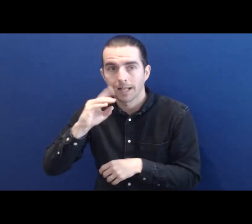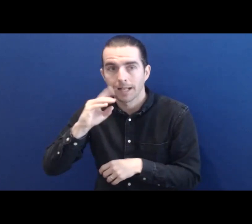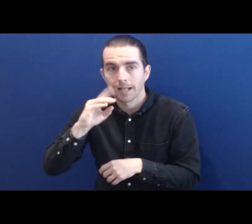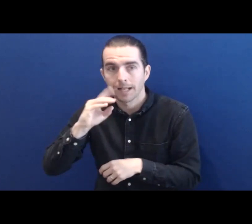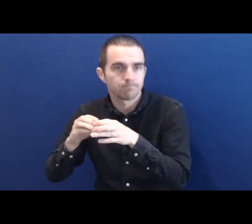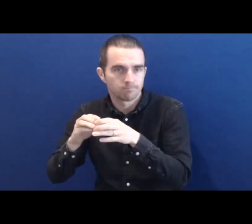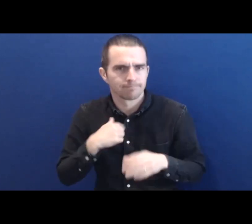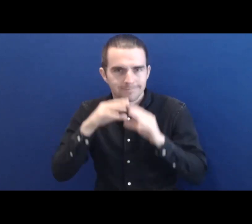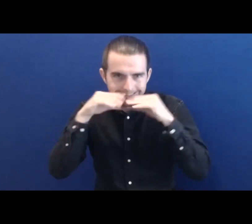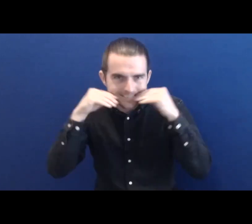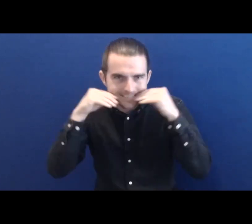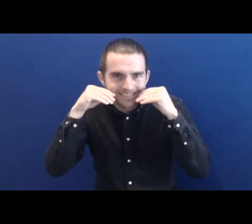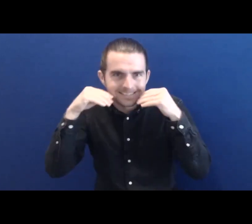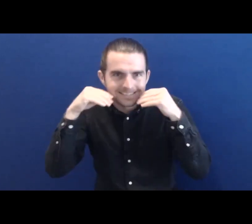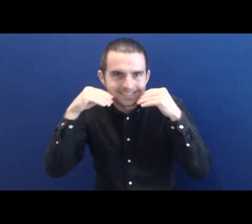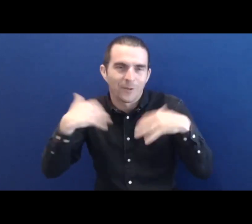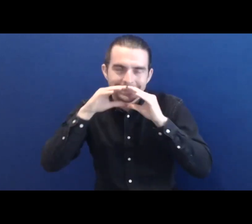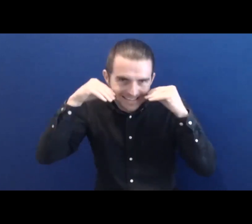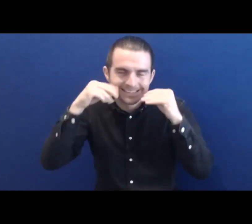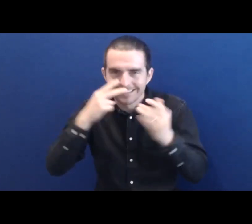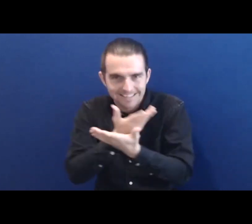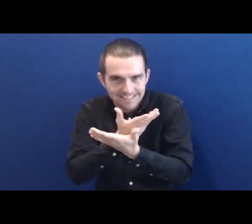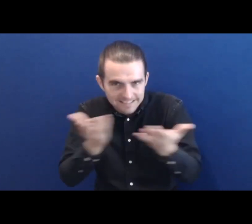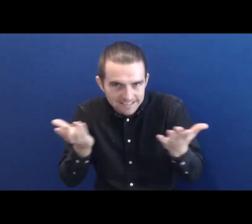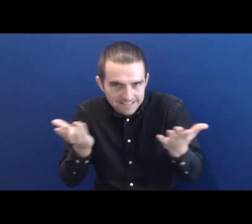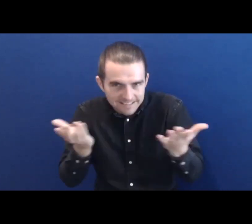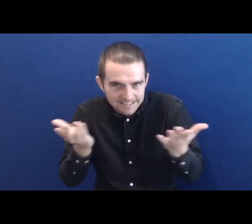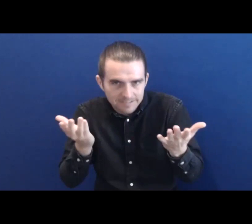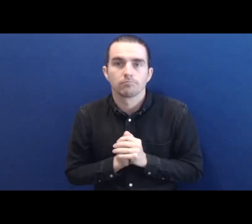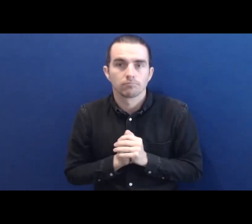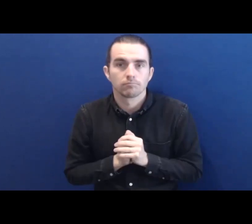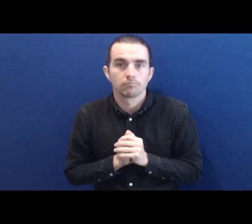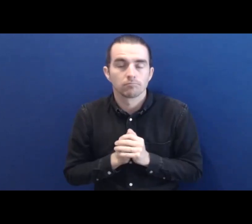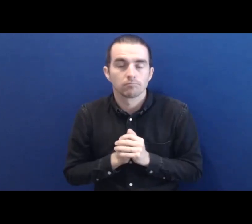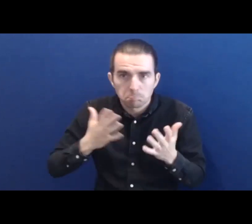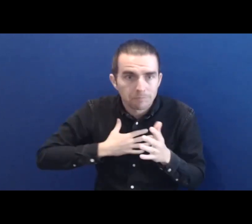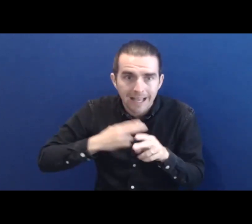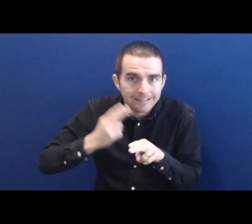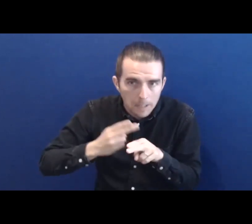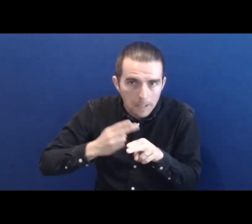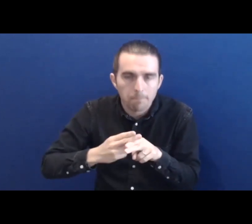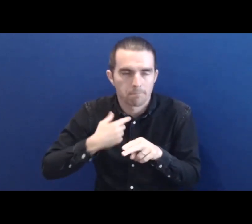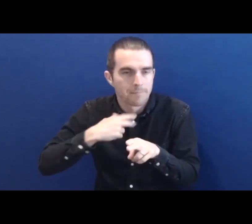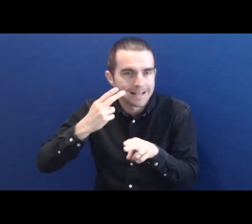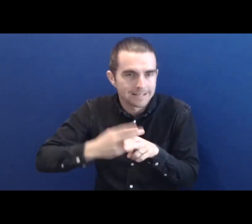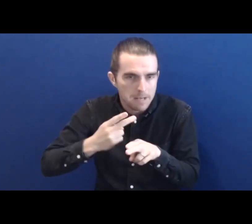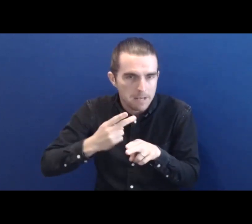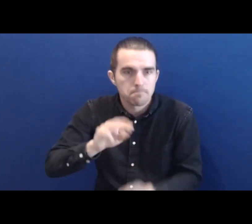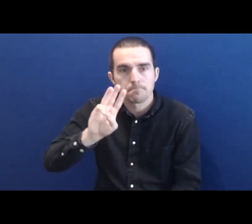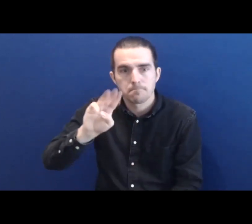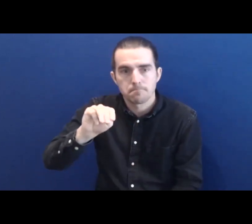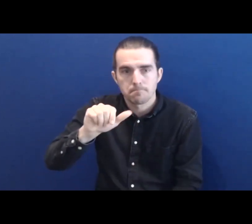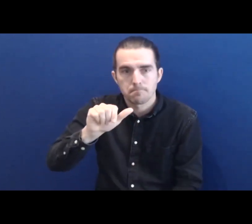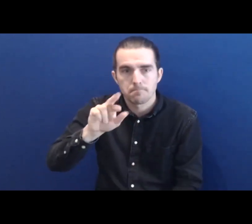it yet, my name is Marieke Boersma, and I'm one of the co-chairs of the CBID task